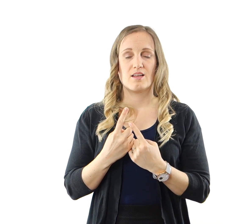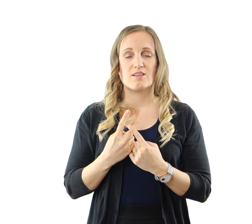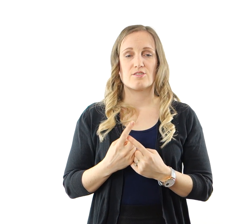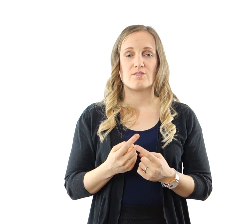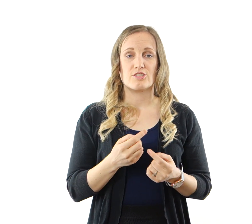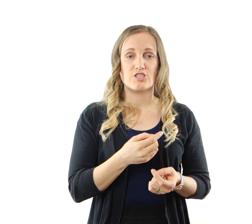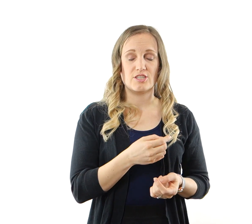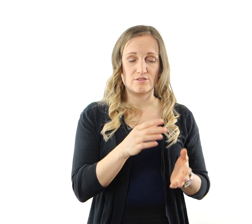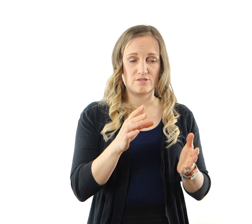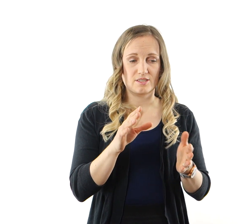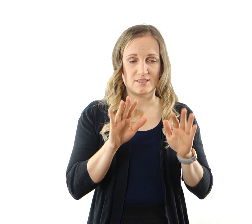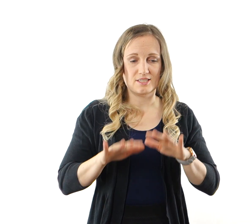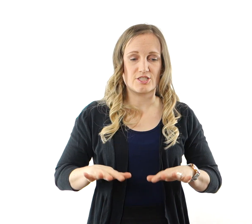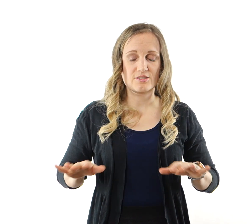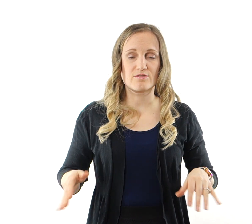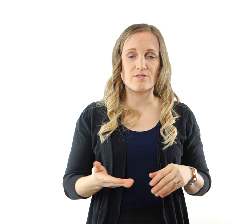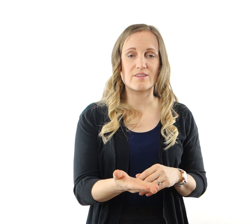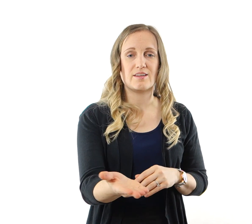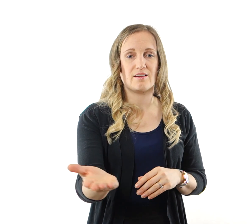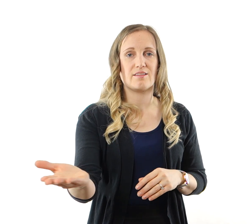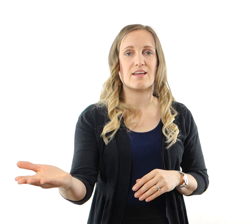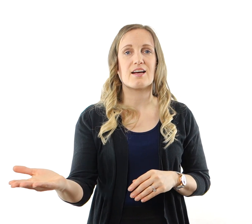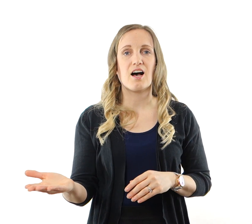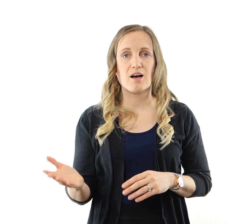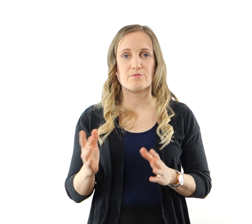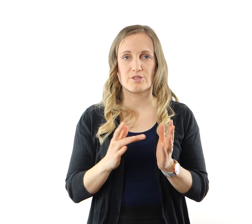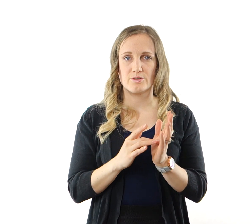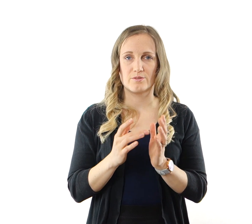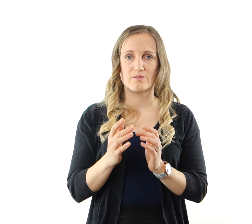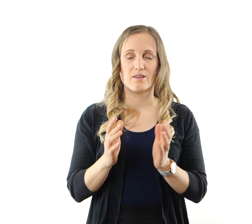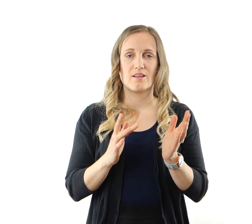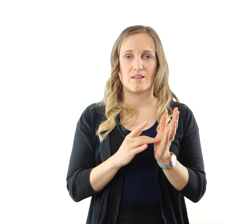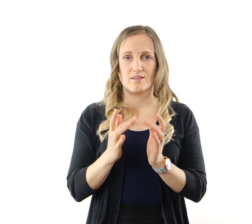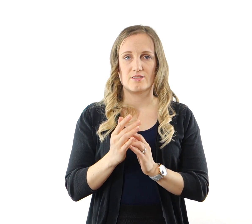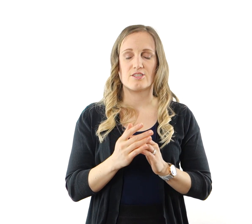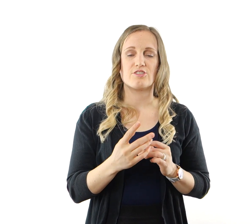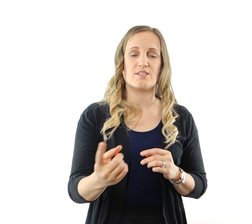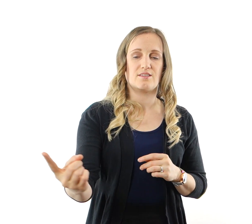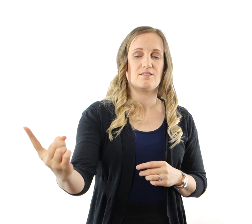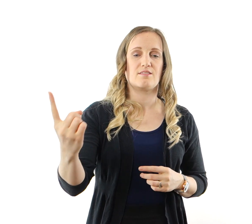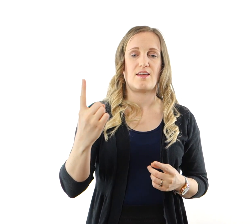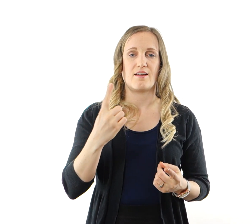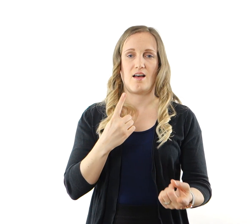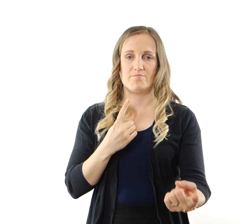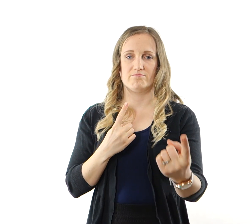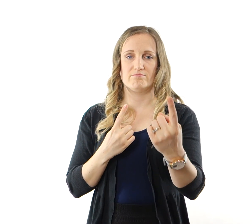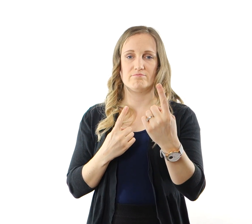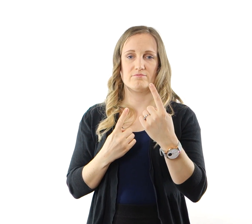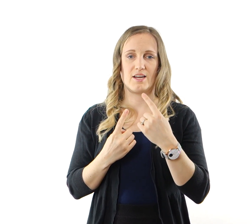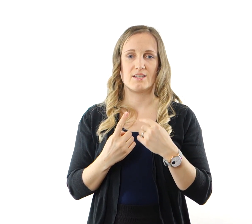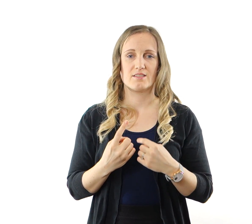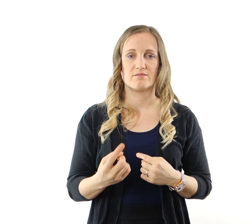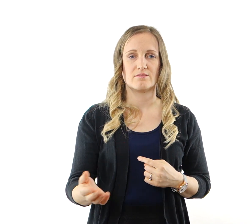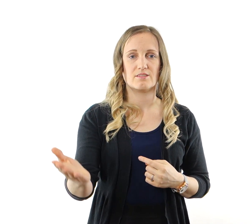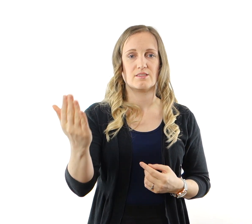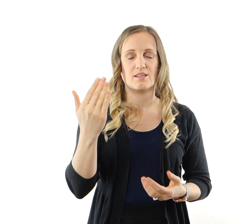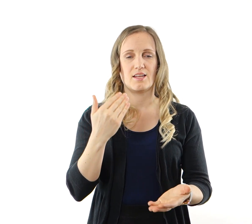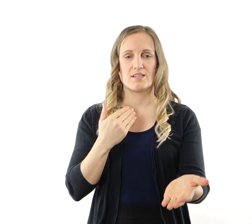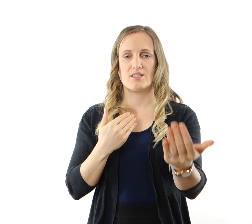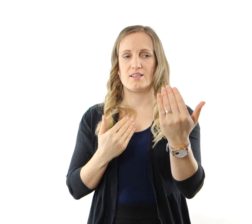So the children over there, they come to who? To Jesus, they come, right? And actually, I think I go